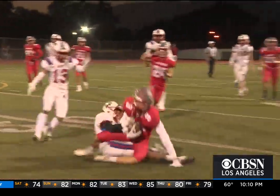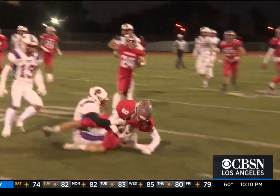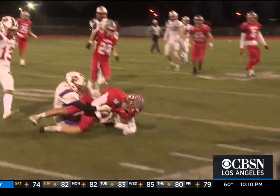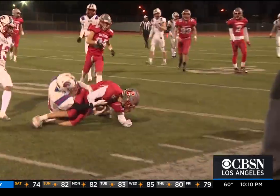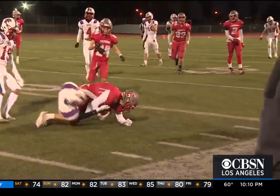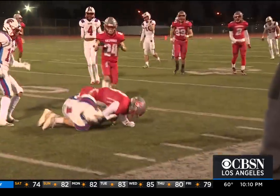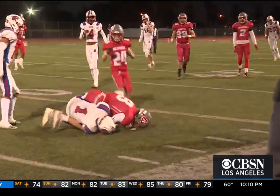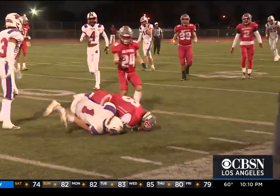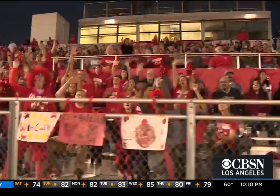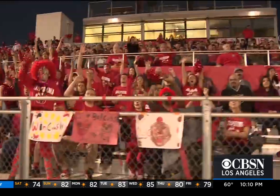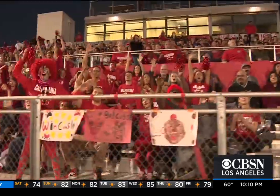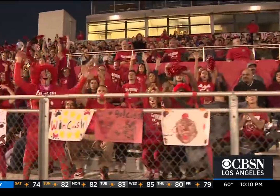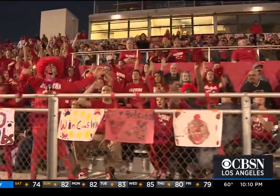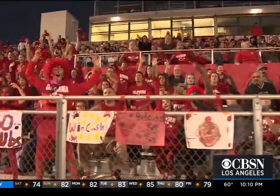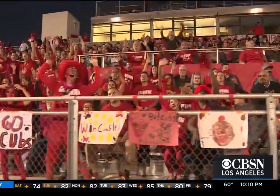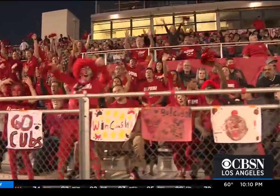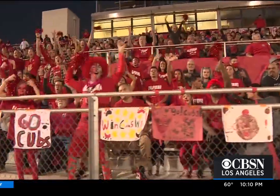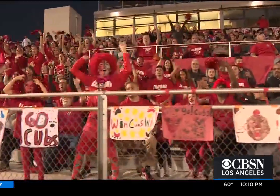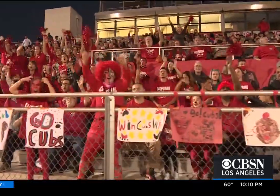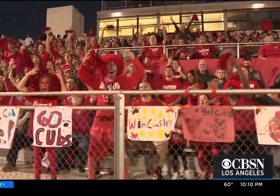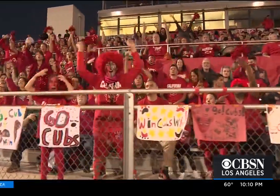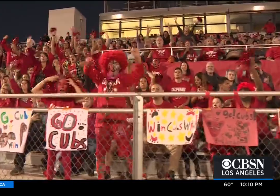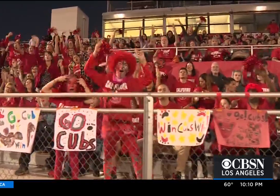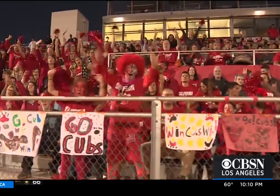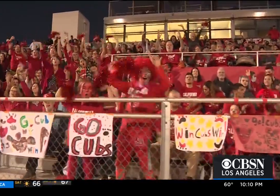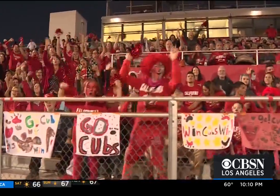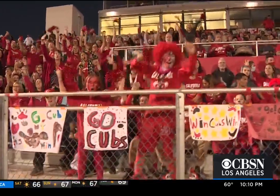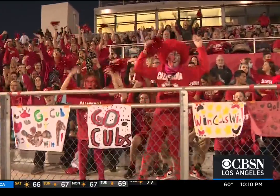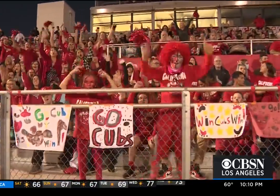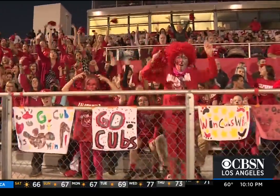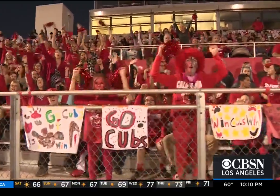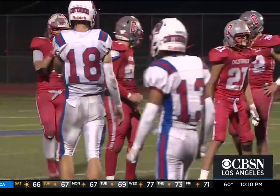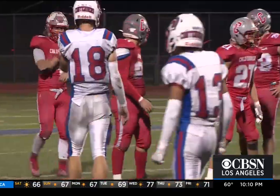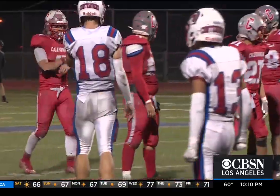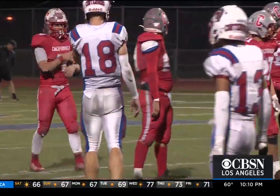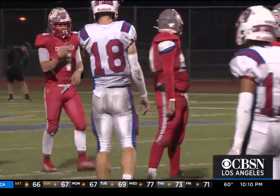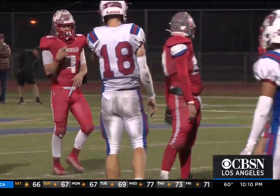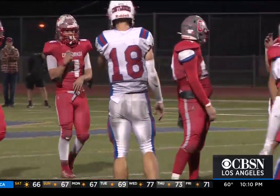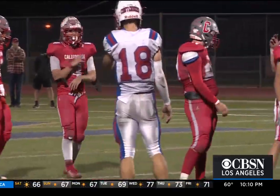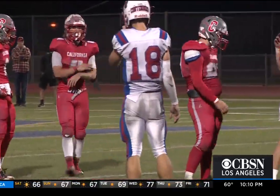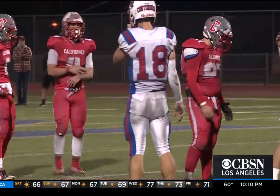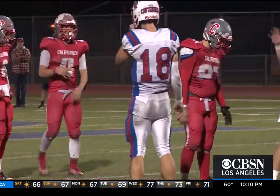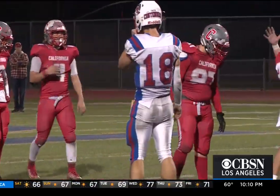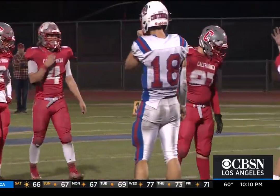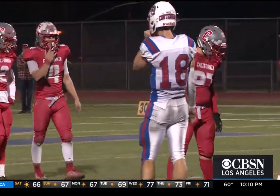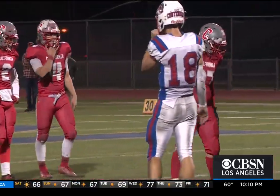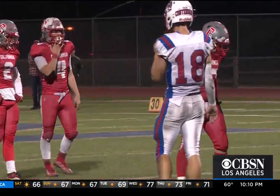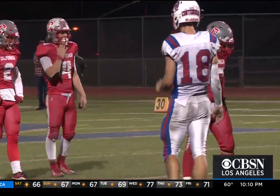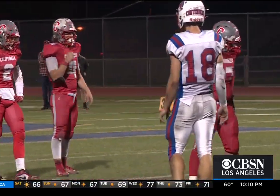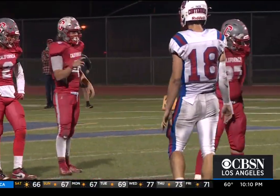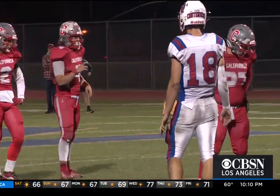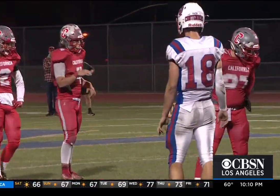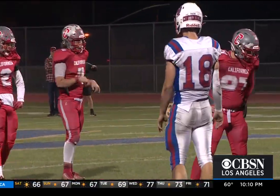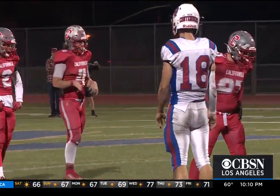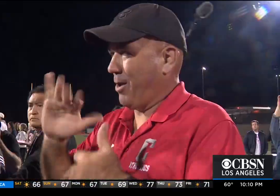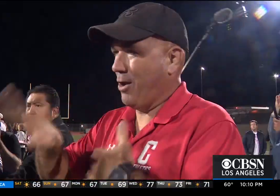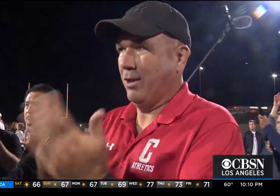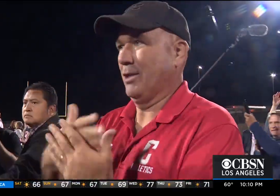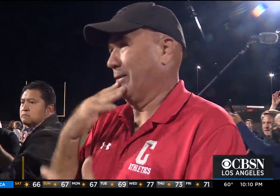football team not only won its league title, but made it to the CIF Southern Section eight man championship. I'm very proud of